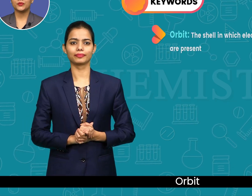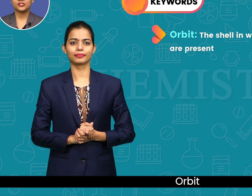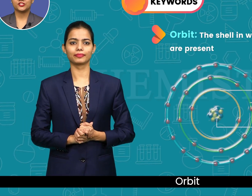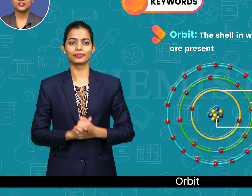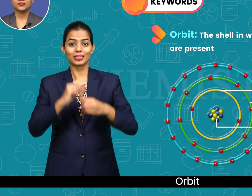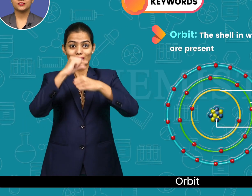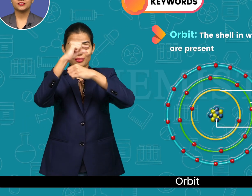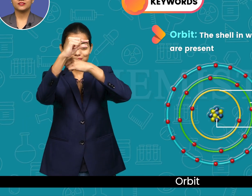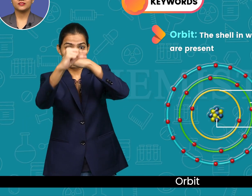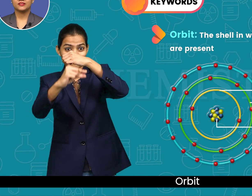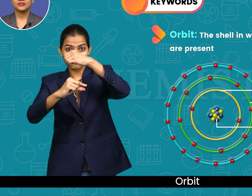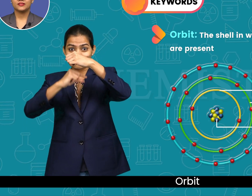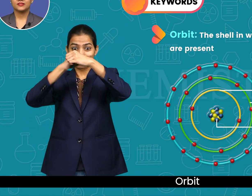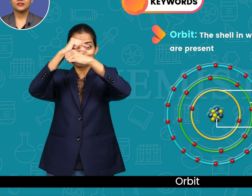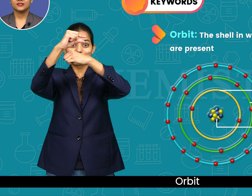Orbit,